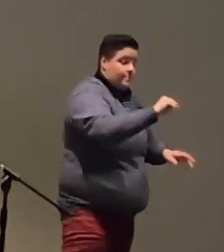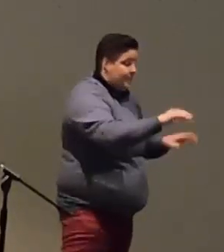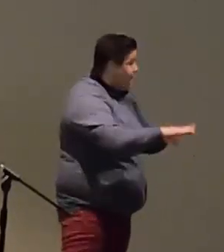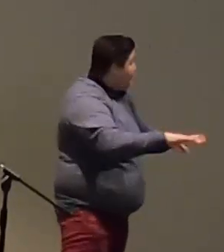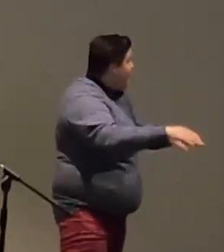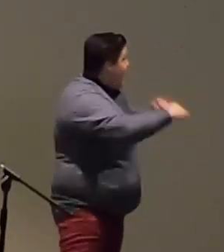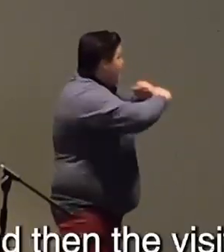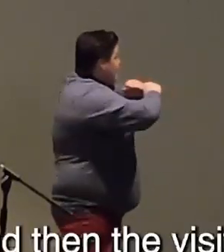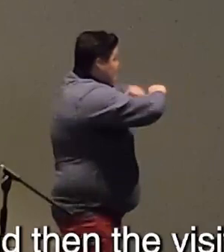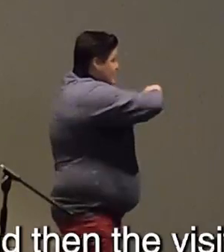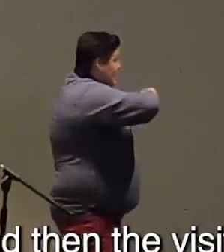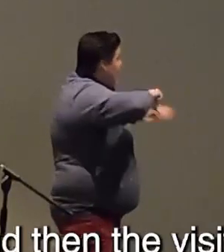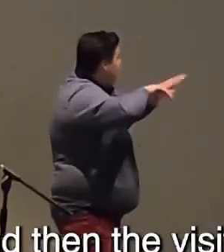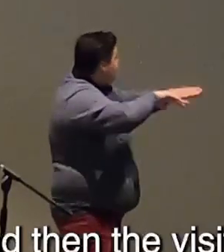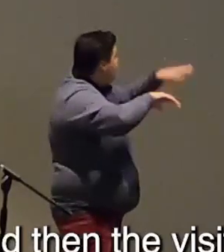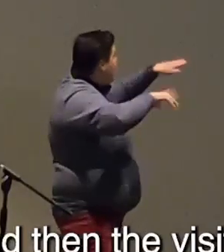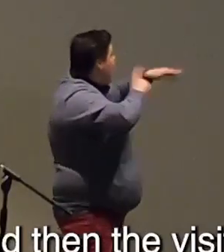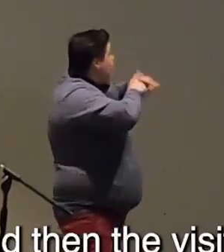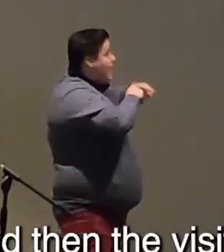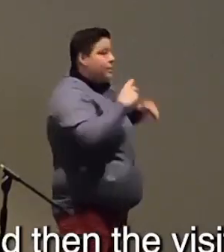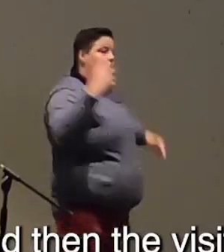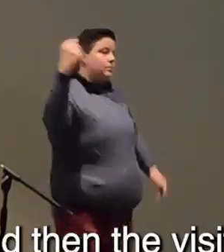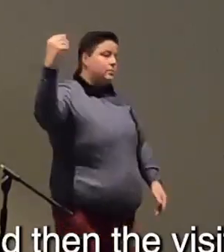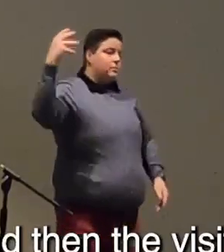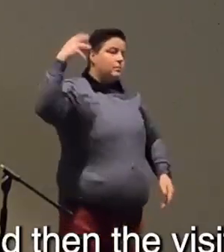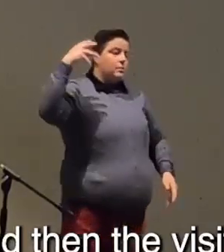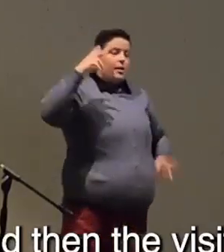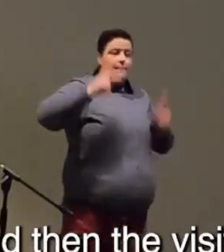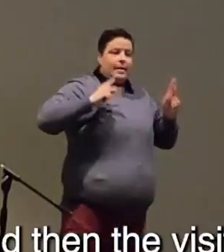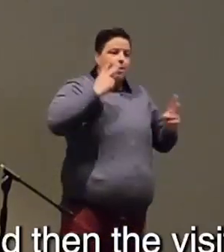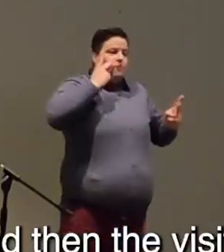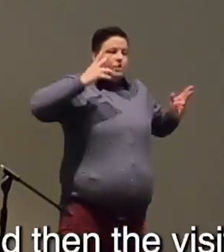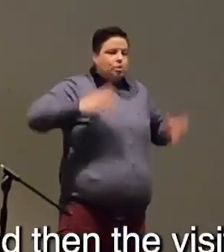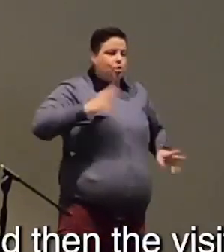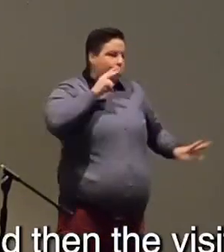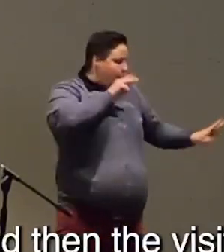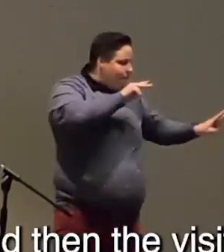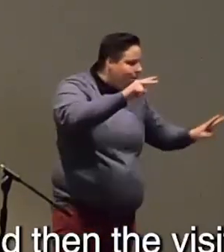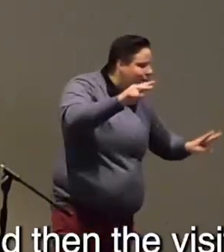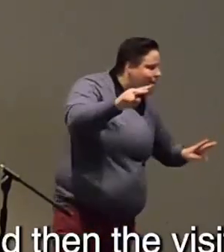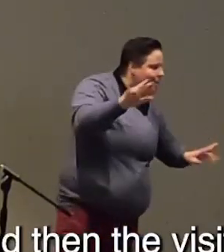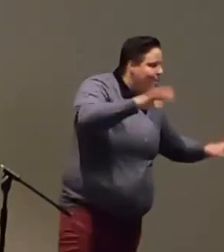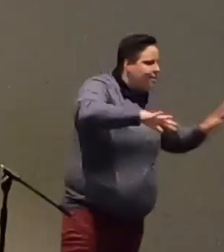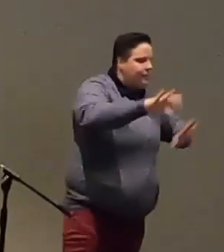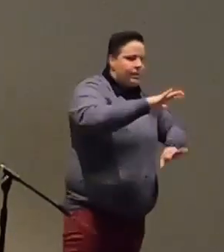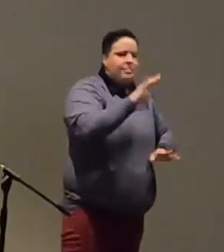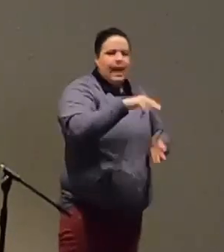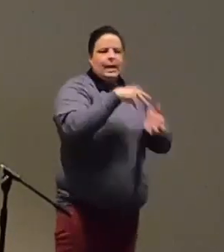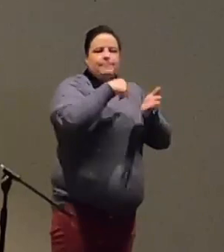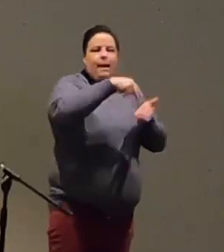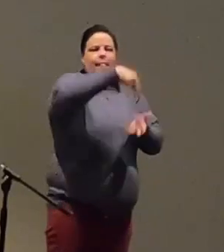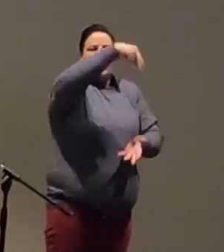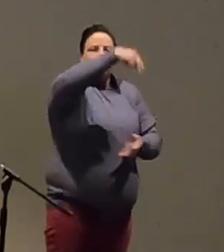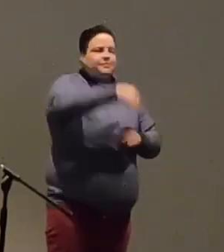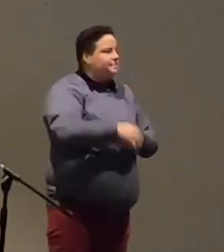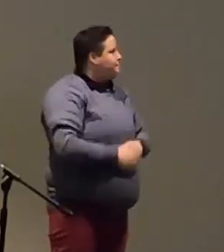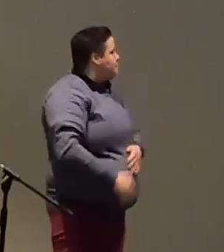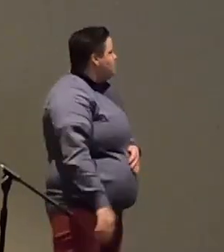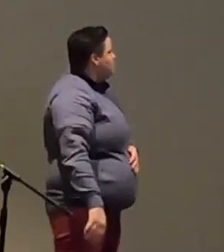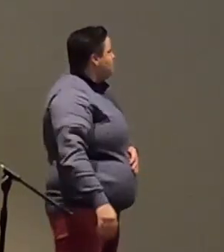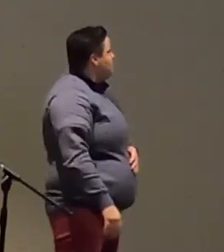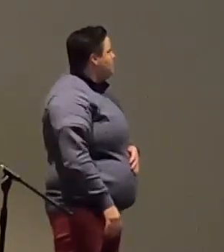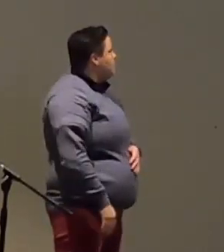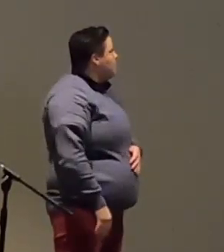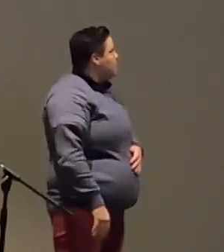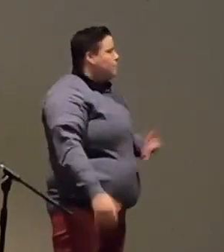with the dancers, and then the visitors who are watching this ballet. He